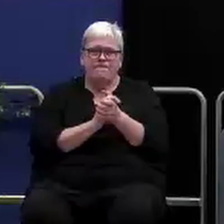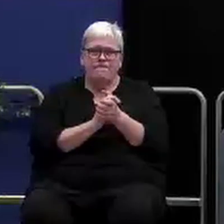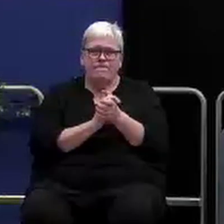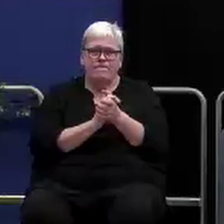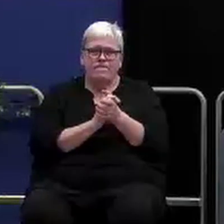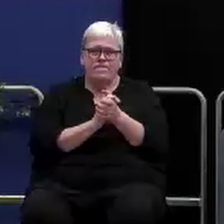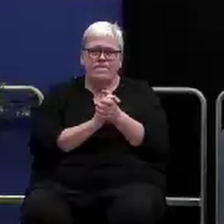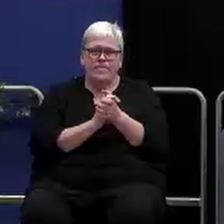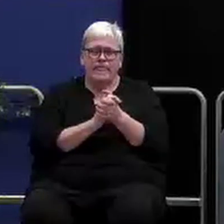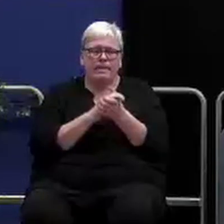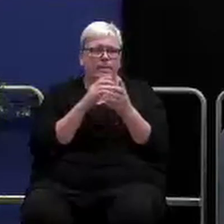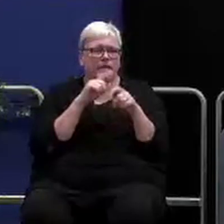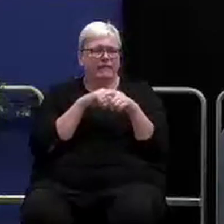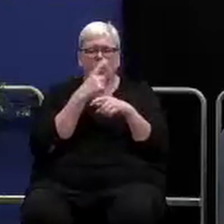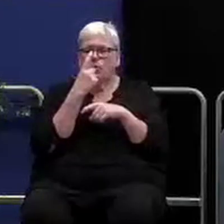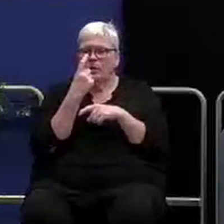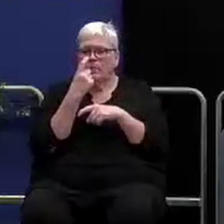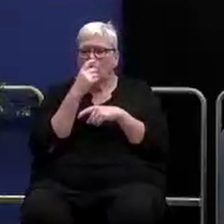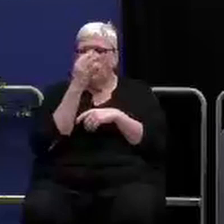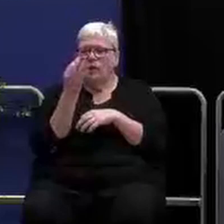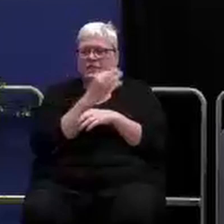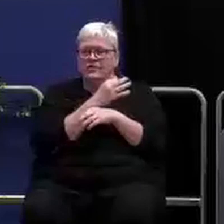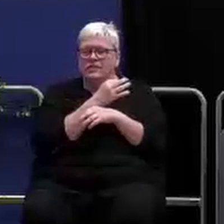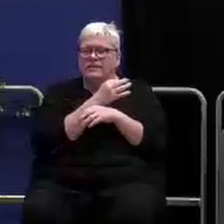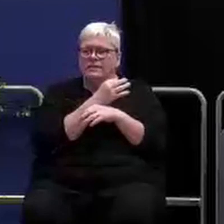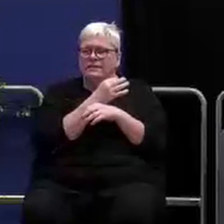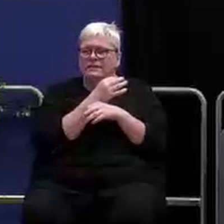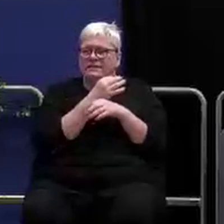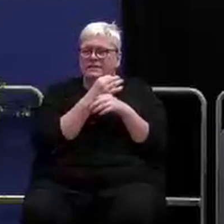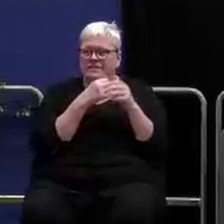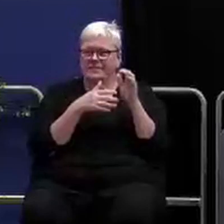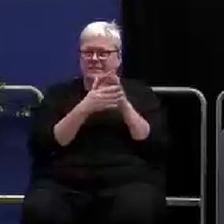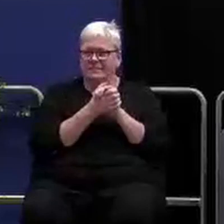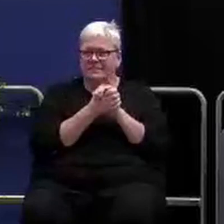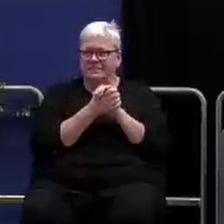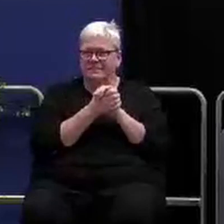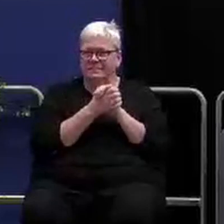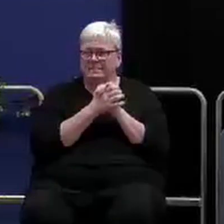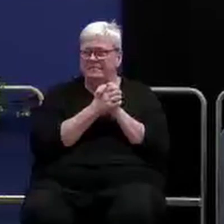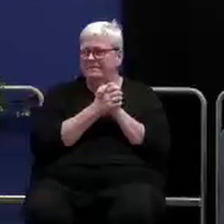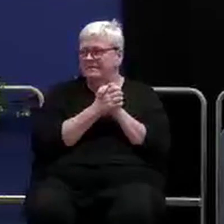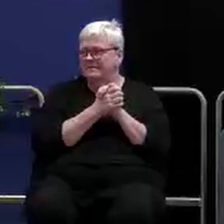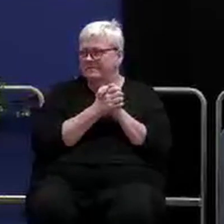We have time for one more question. So does anyone have an absolute beezer? Yes. No pressure.